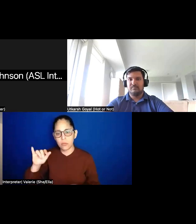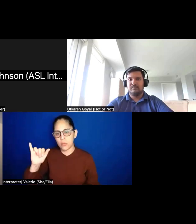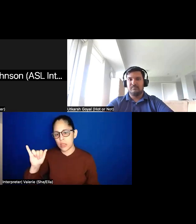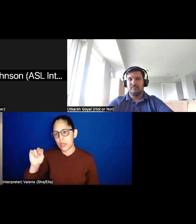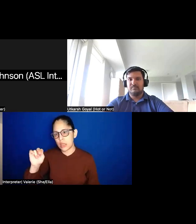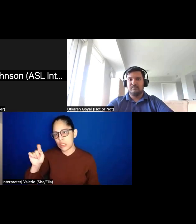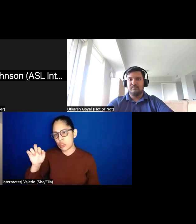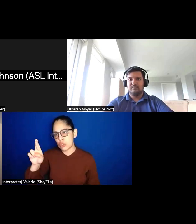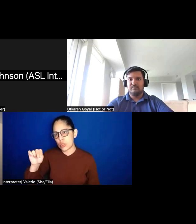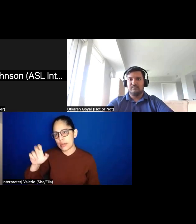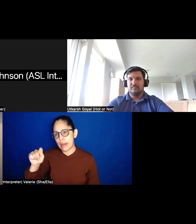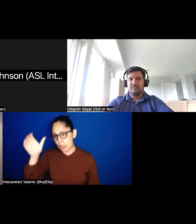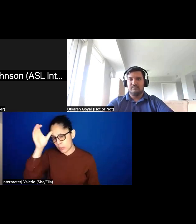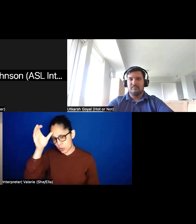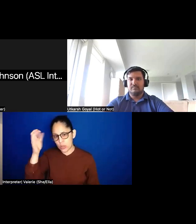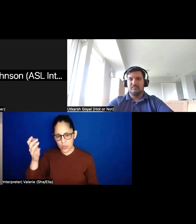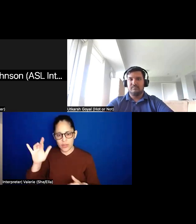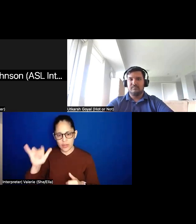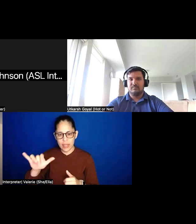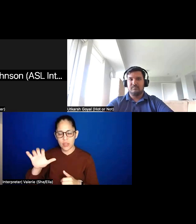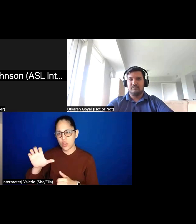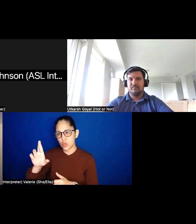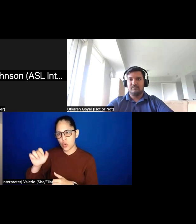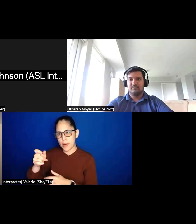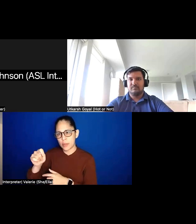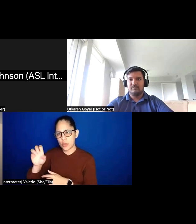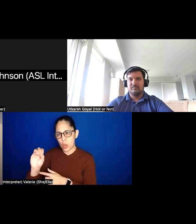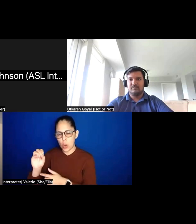that OpenChat and Hot or Not is built on,